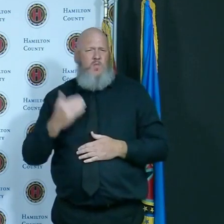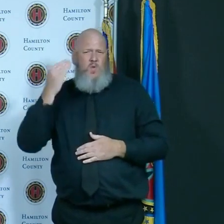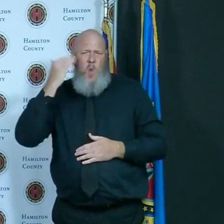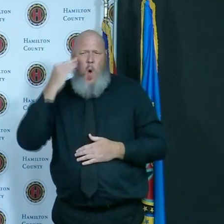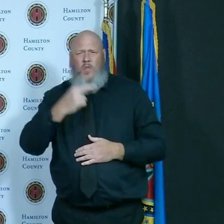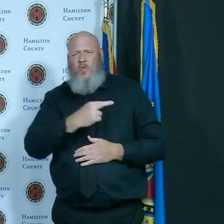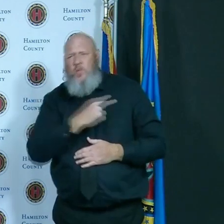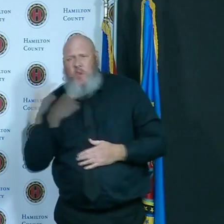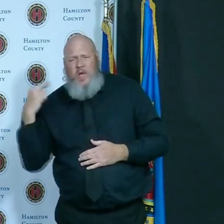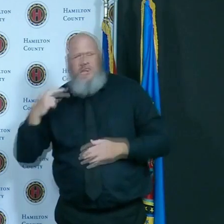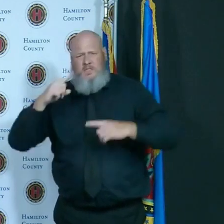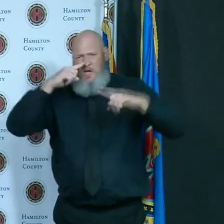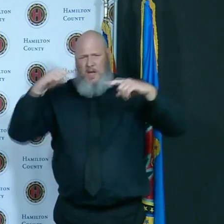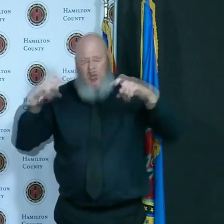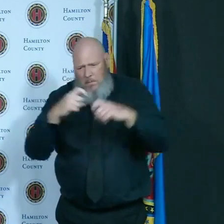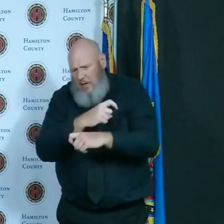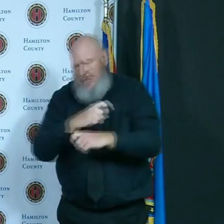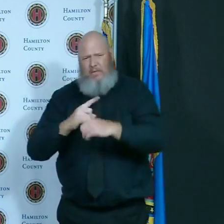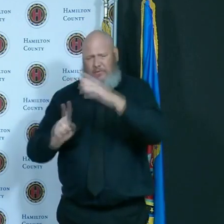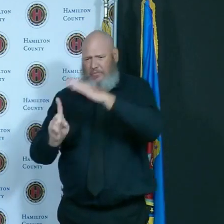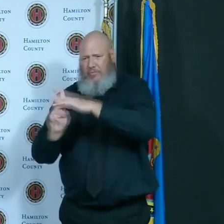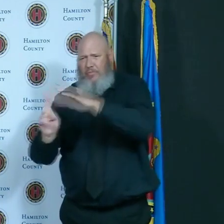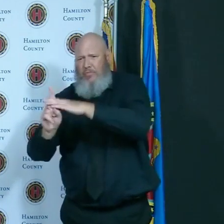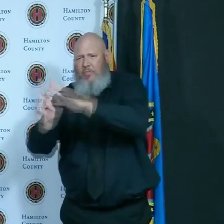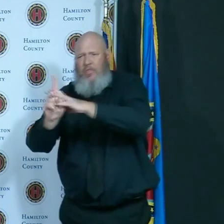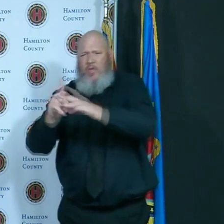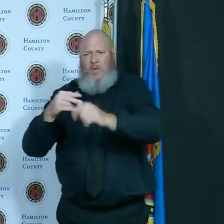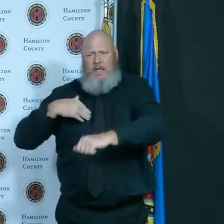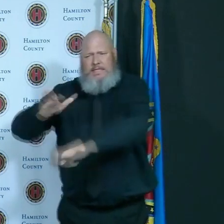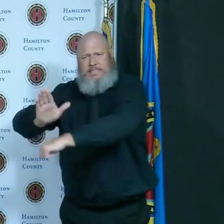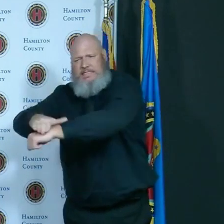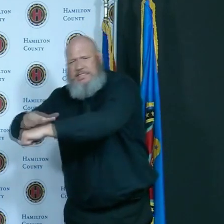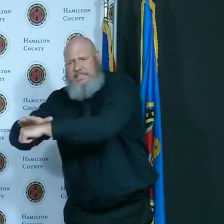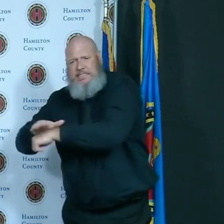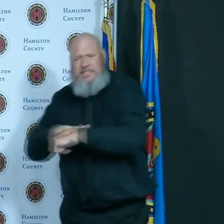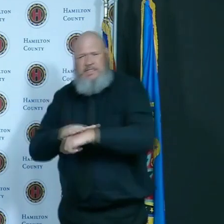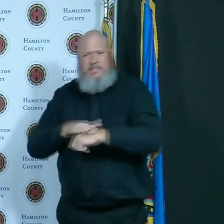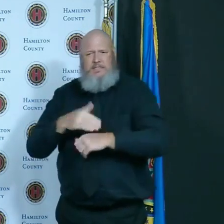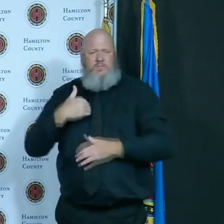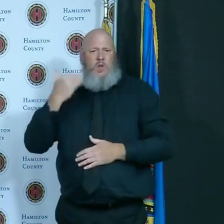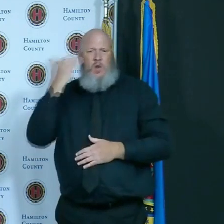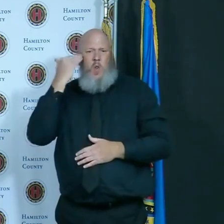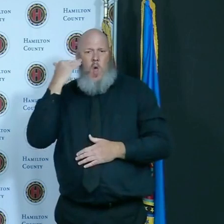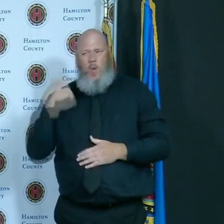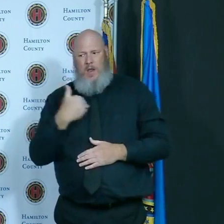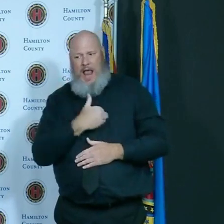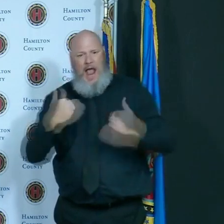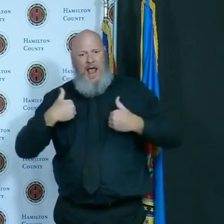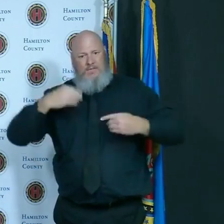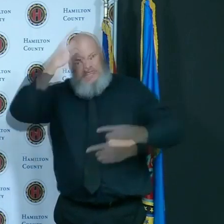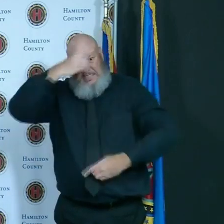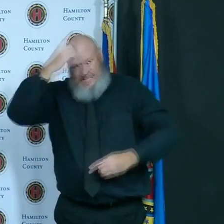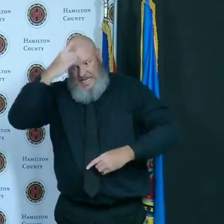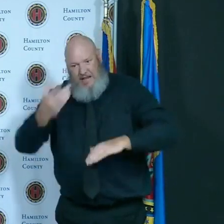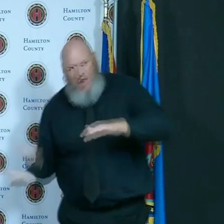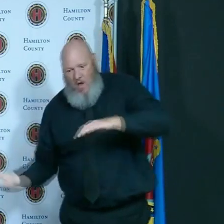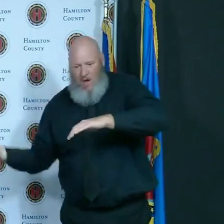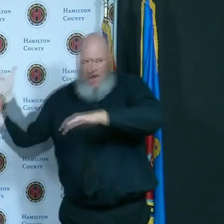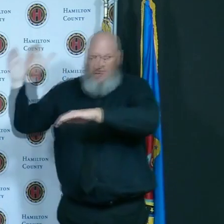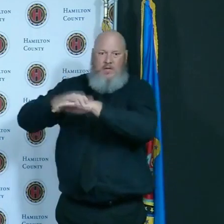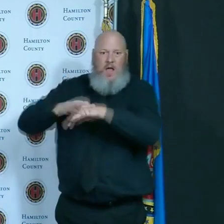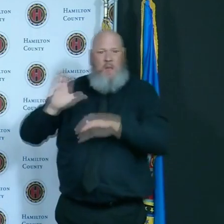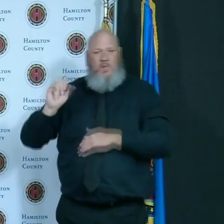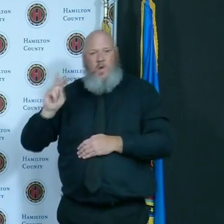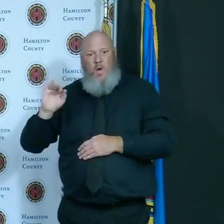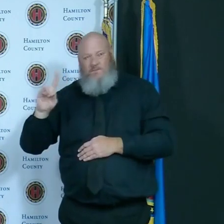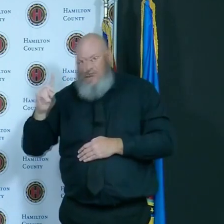do arise when you have compounded diseases and you then are infected with the coronavirus. You